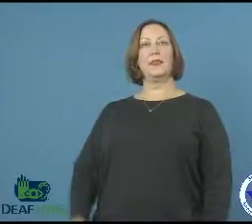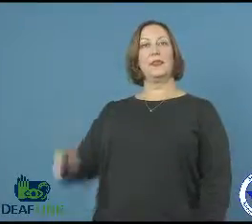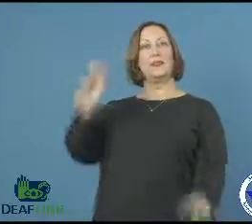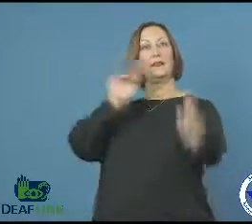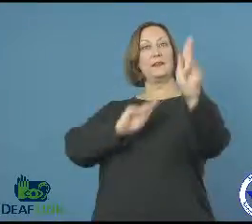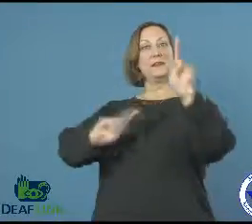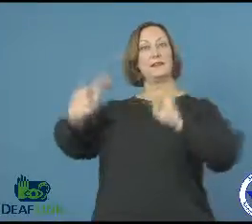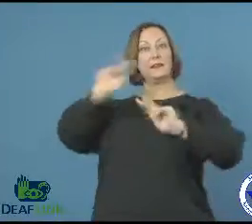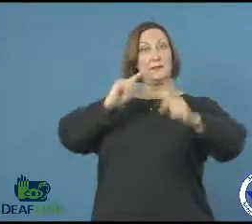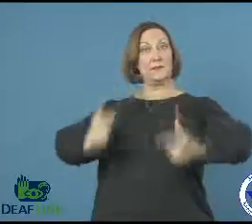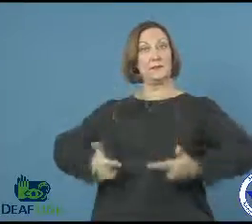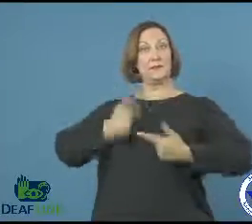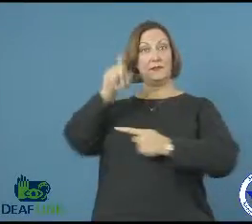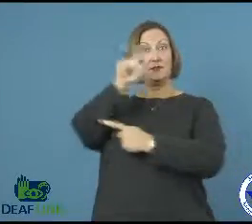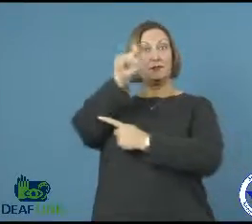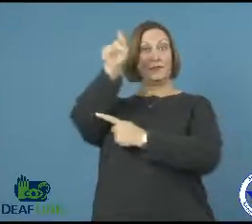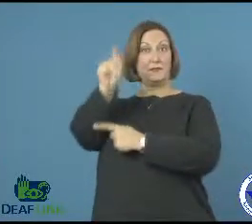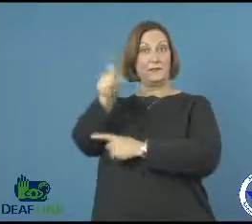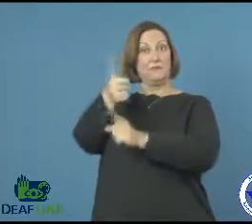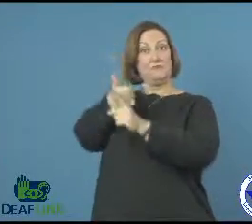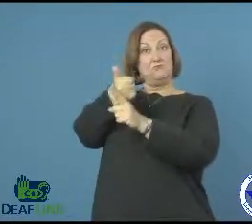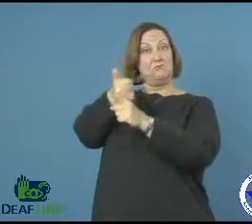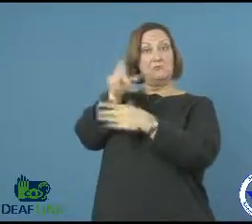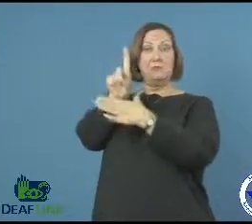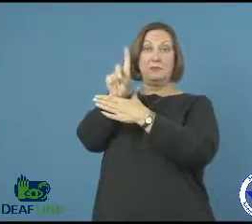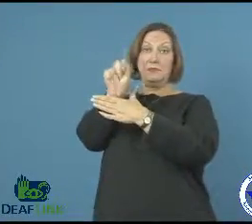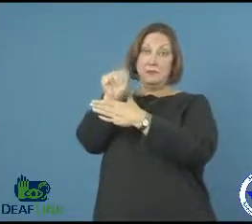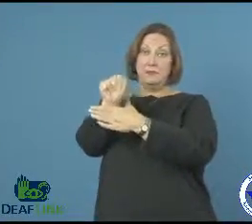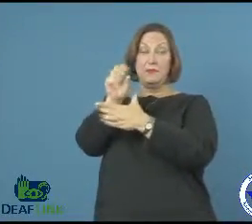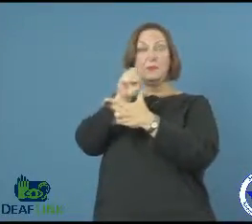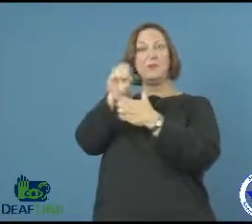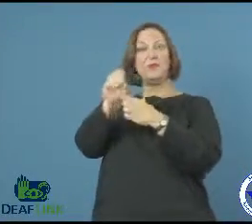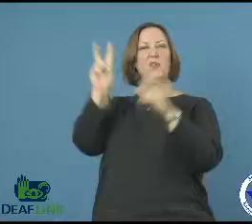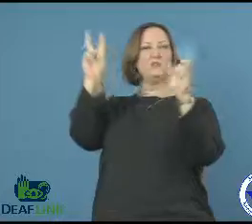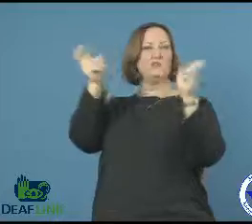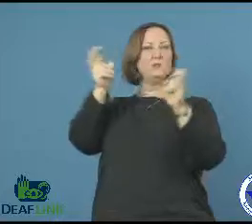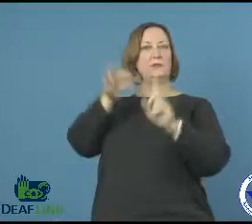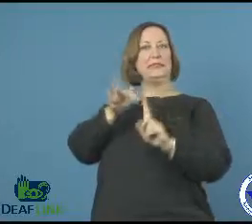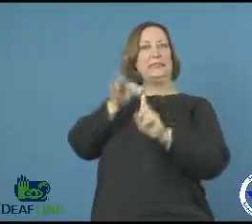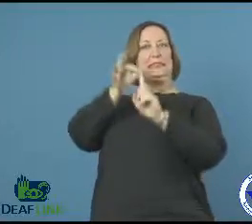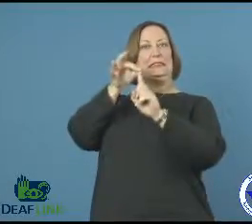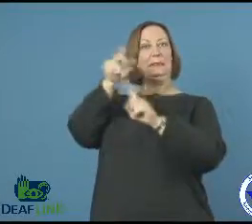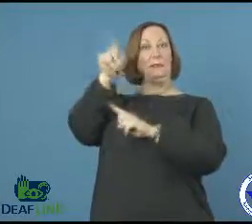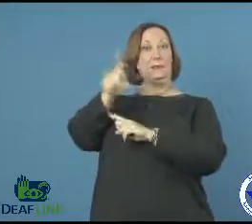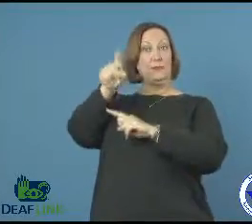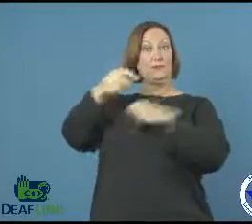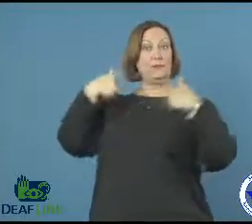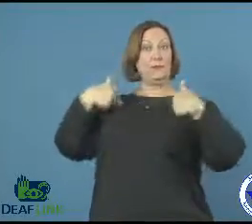Planning for emergencies for Texans with disabilities and special health care needs.